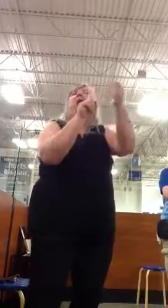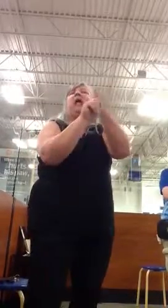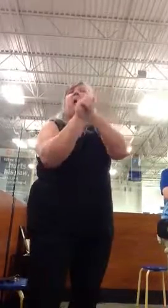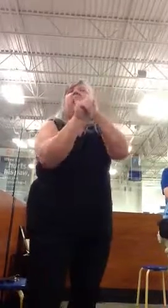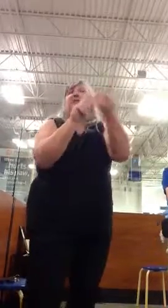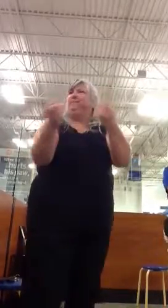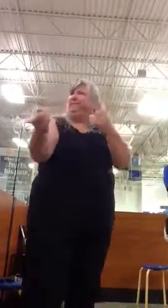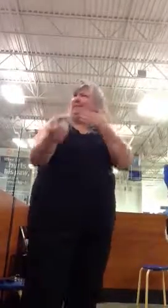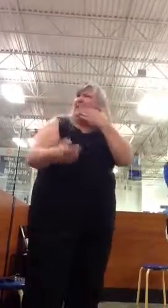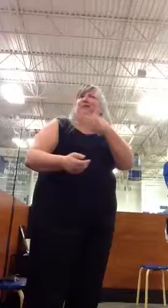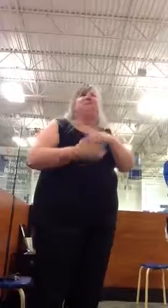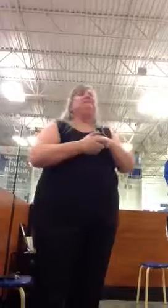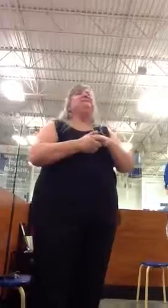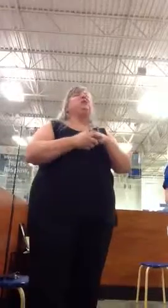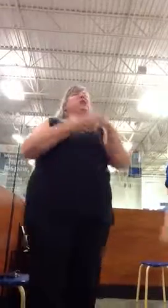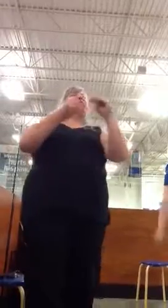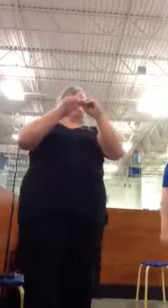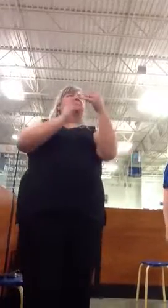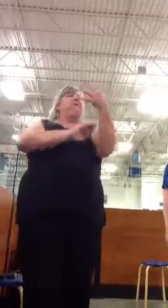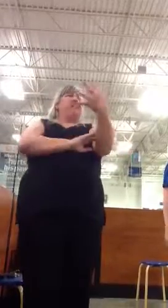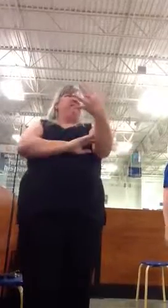Number 5, never work with your dog when frustrated.